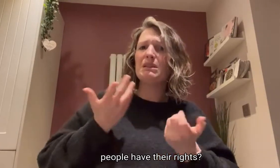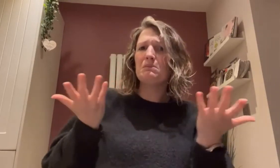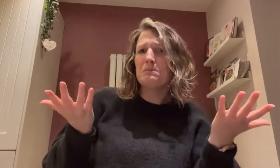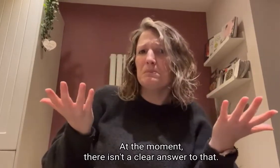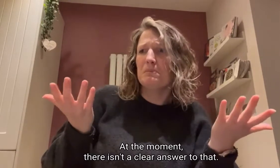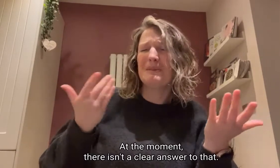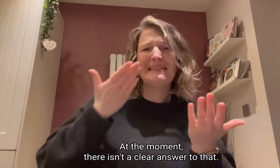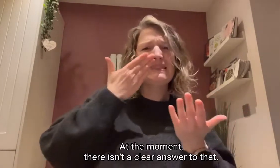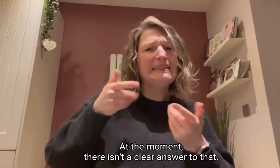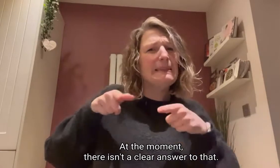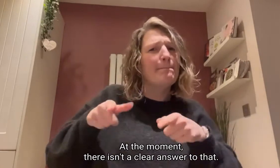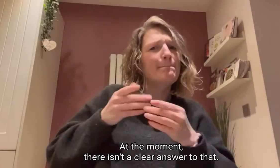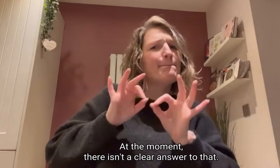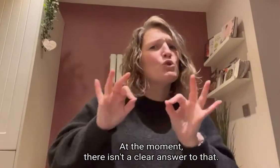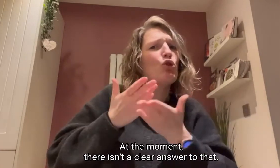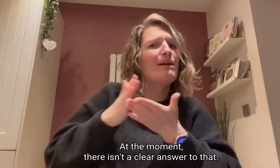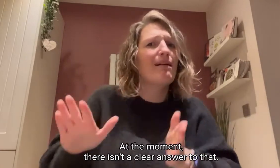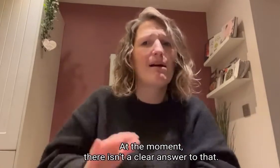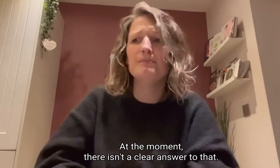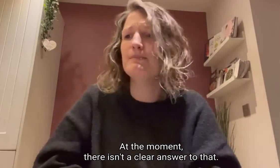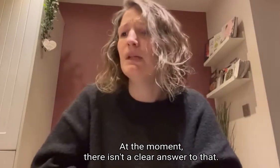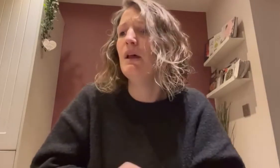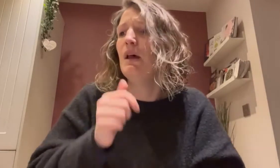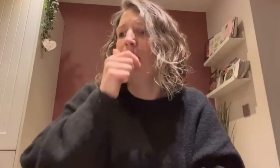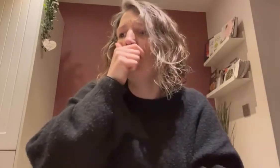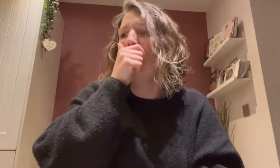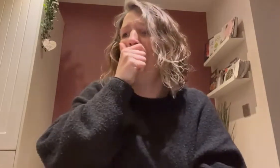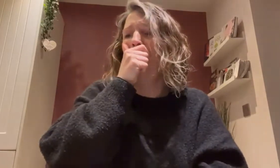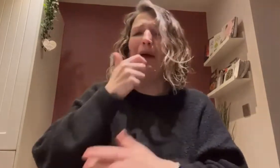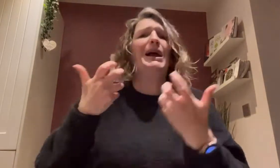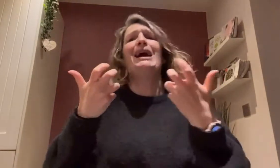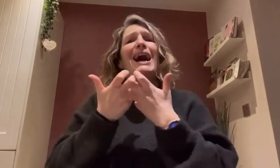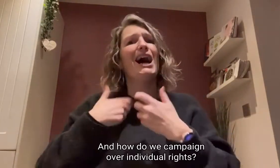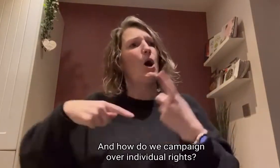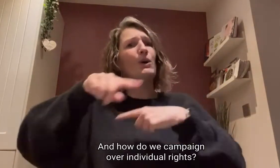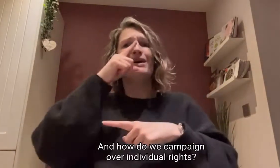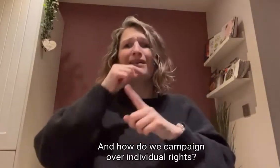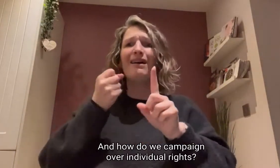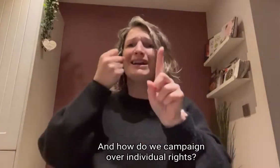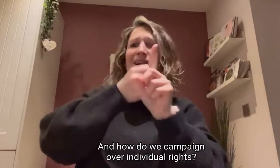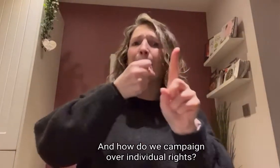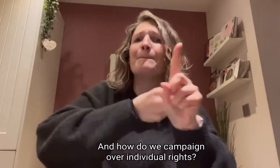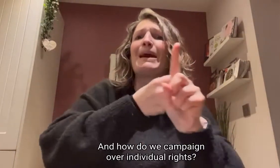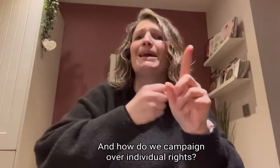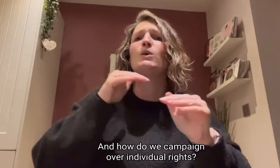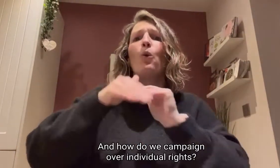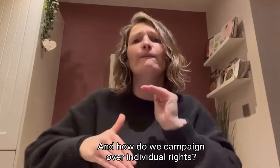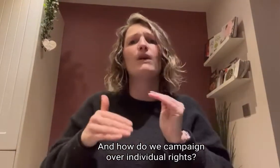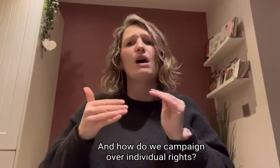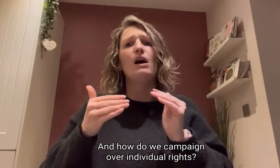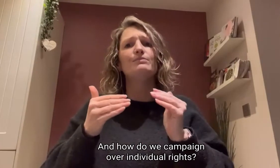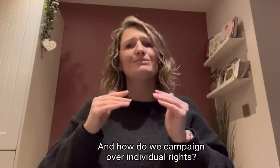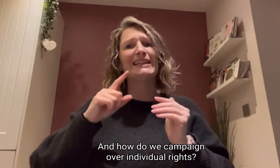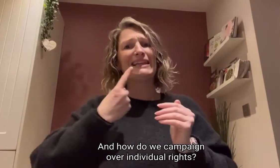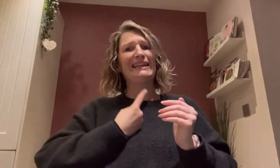At the moment, there isn't a clear answer to that. And how do we campaign over individual rights?